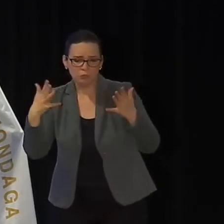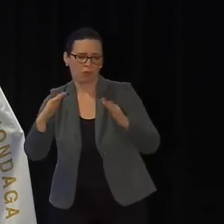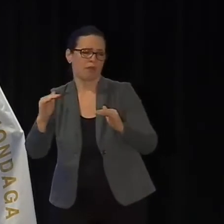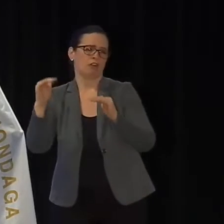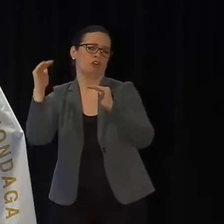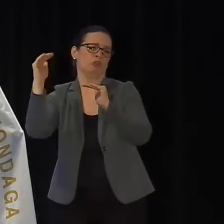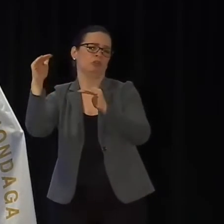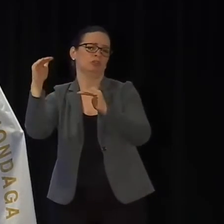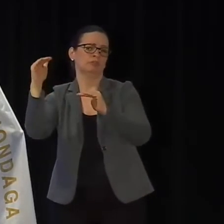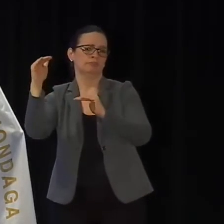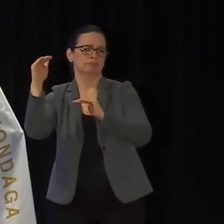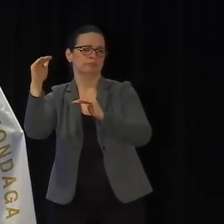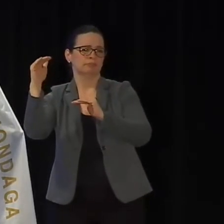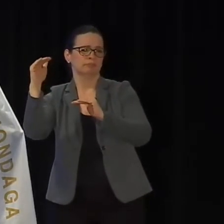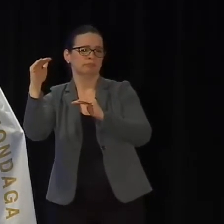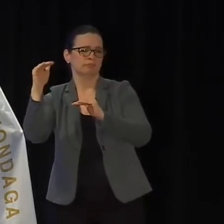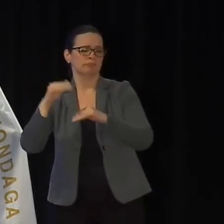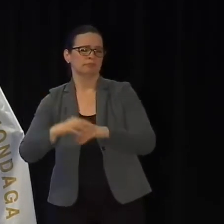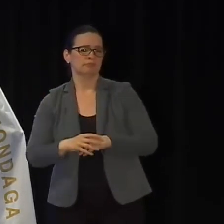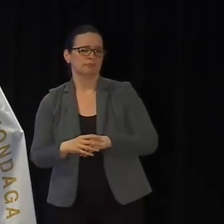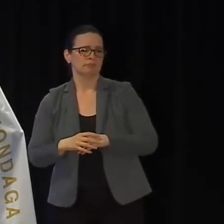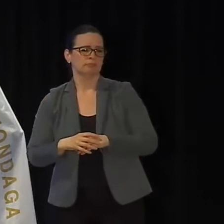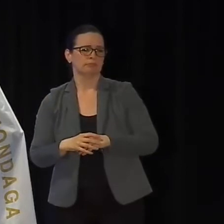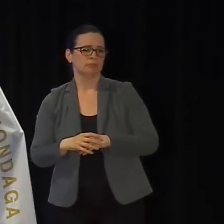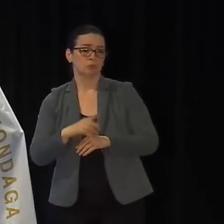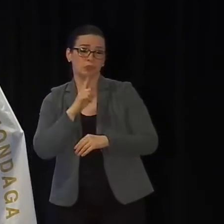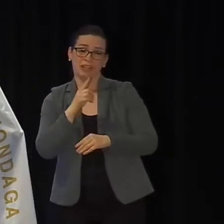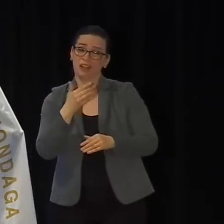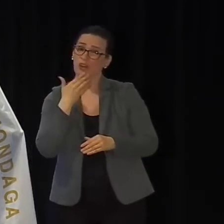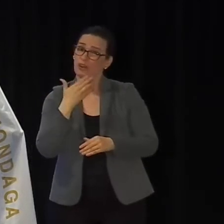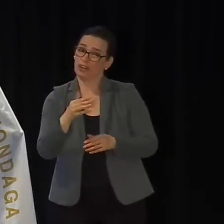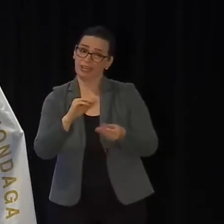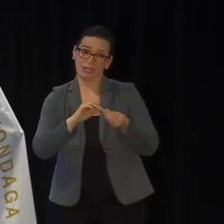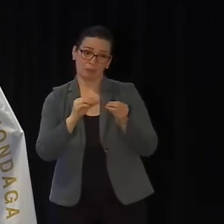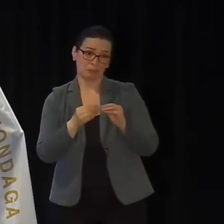the shot right now. So we're doing well. If you factor in, remember,